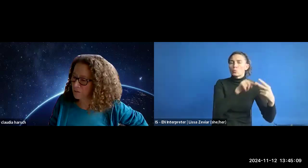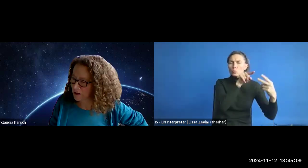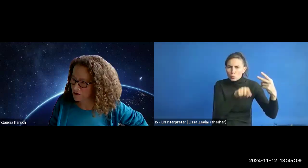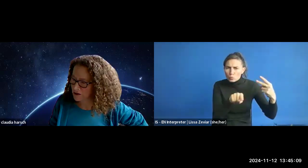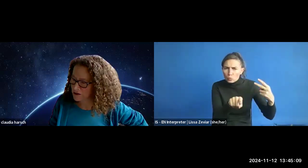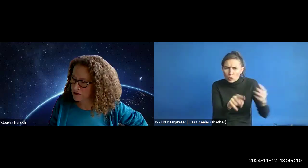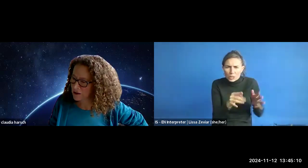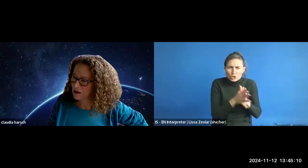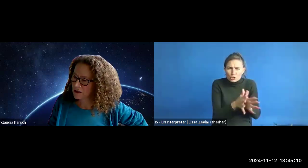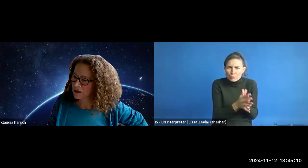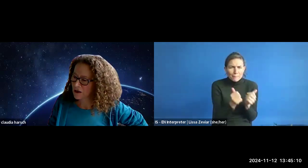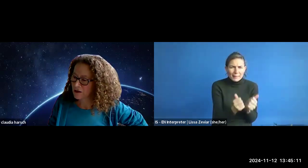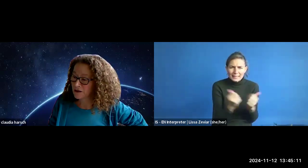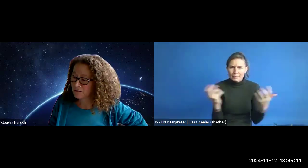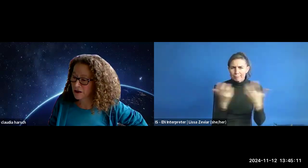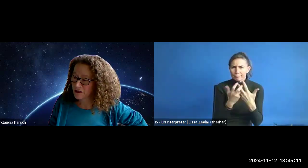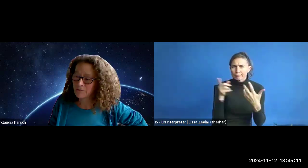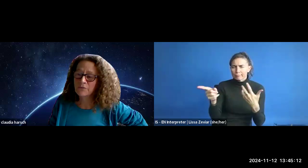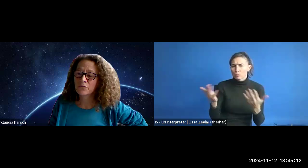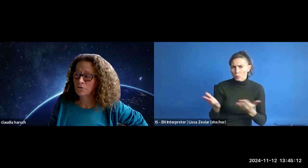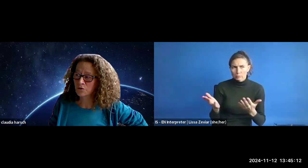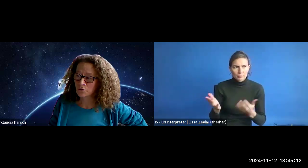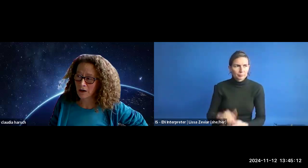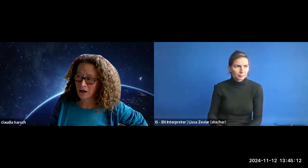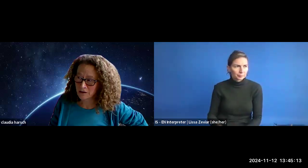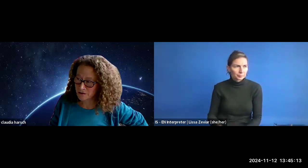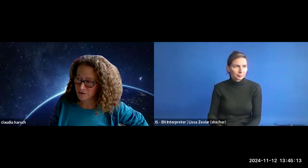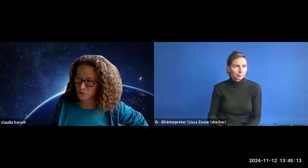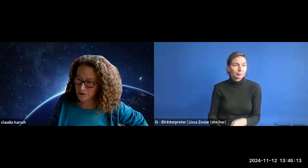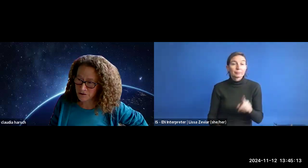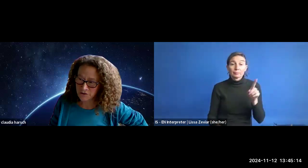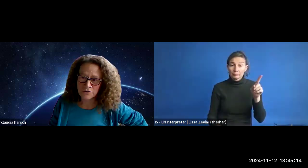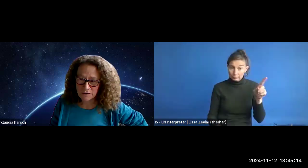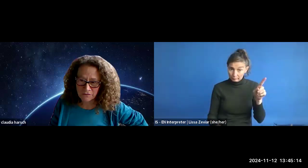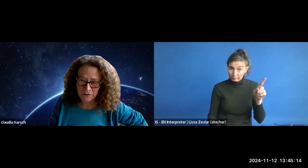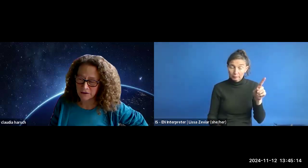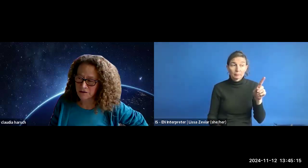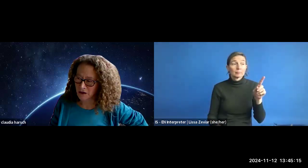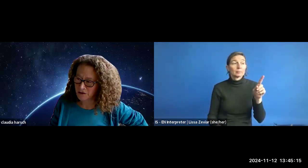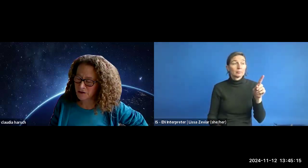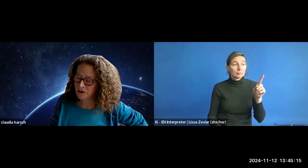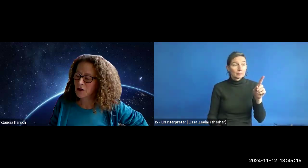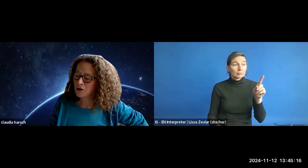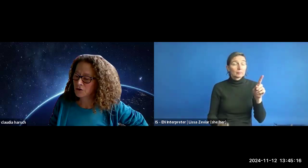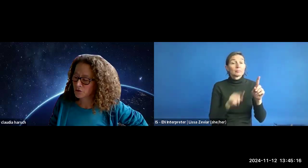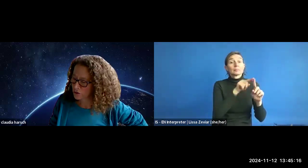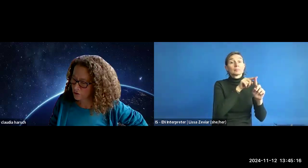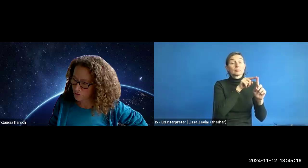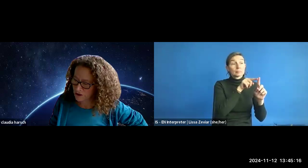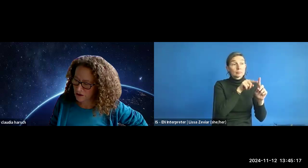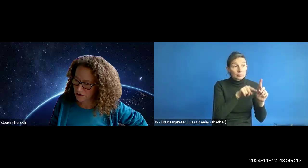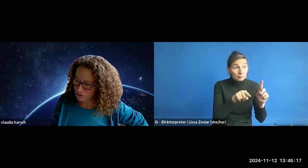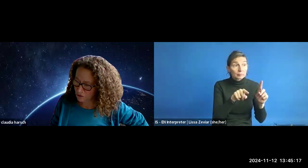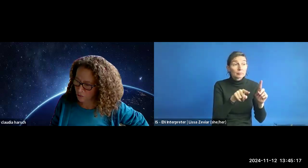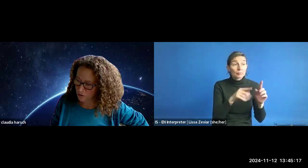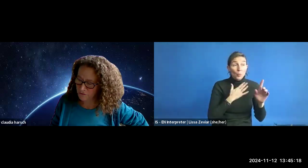would best match this? And here again, to answer this question, to specify this task, you could